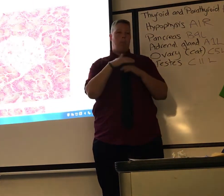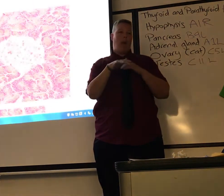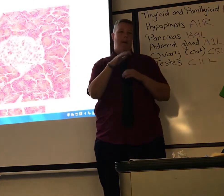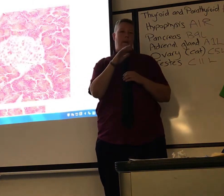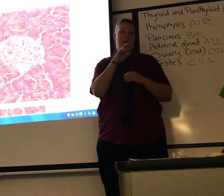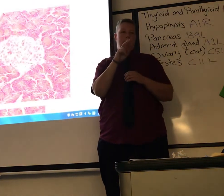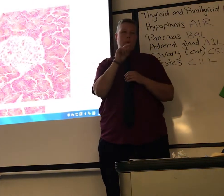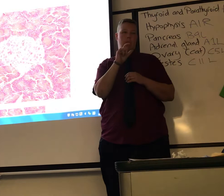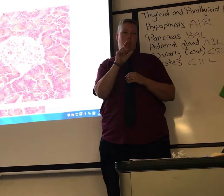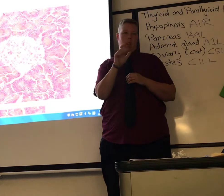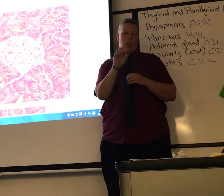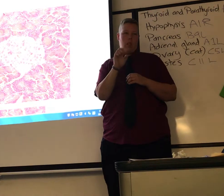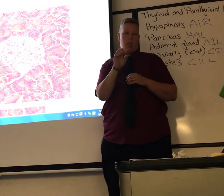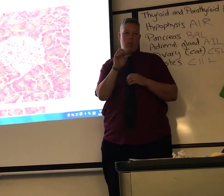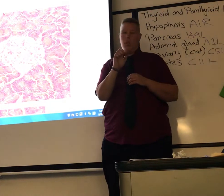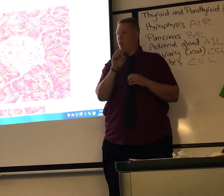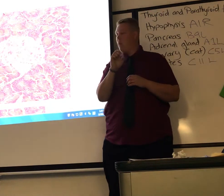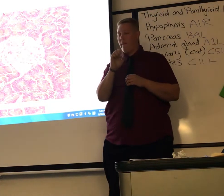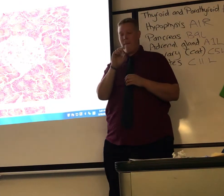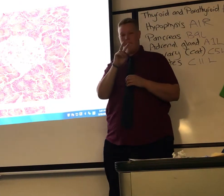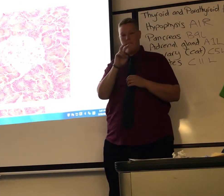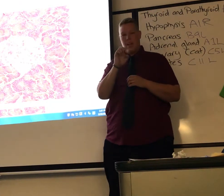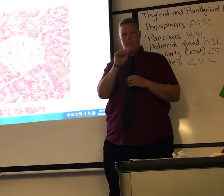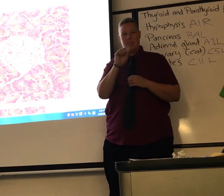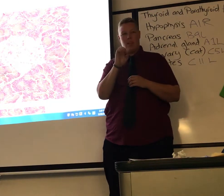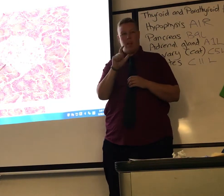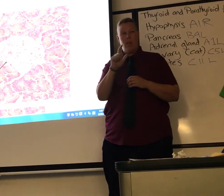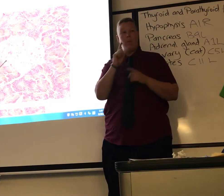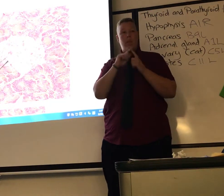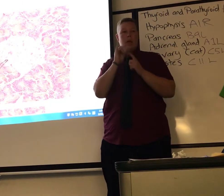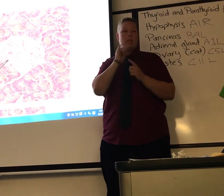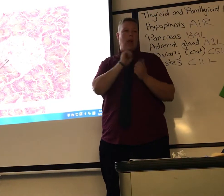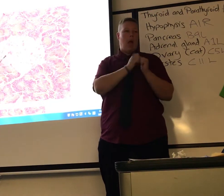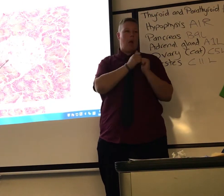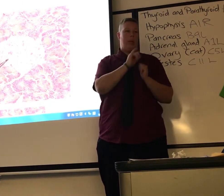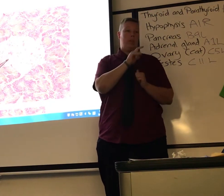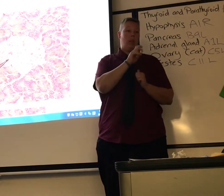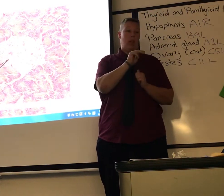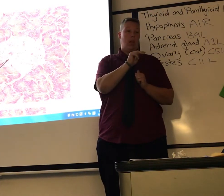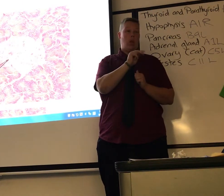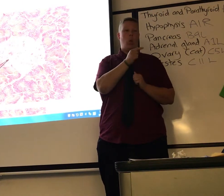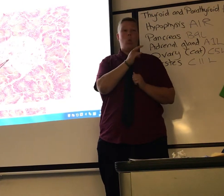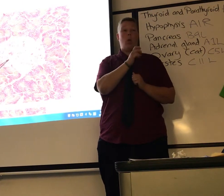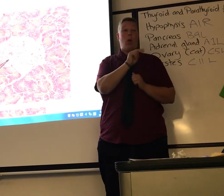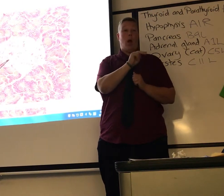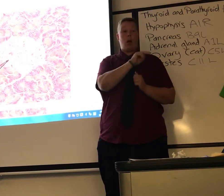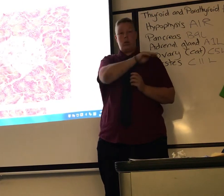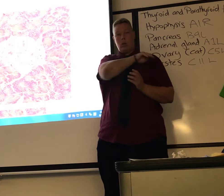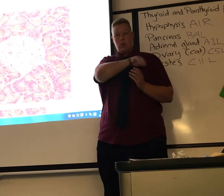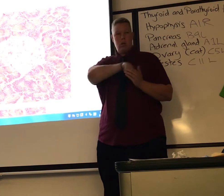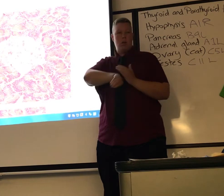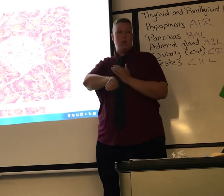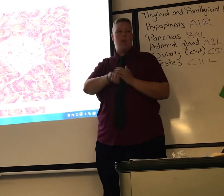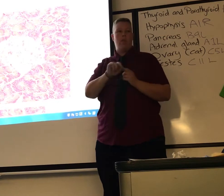the islet. So that's how the insulin and the glucagon can get into the bloodstream. But anyways, identify this as pancreatic islet. That's all you got to know.